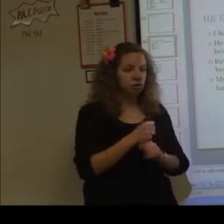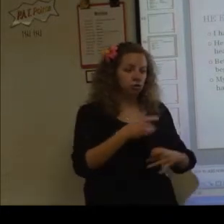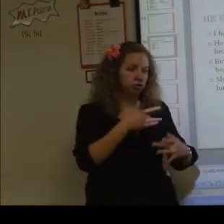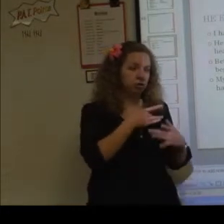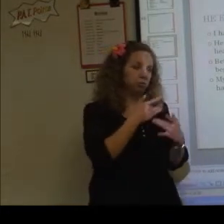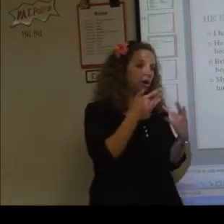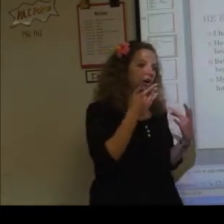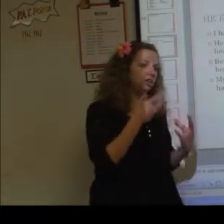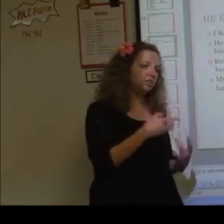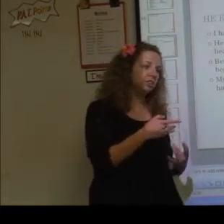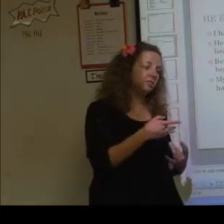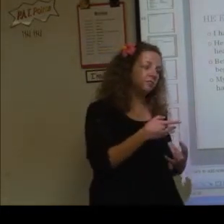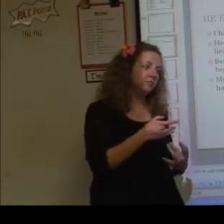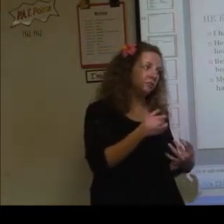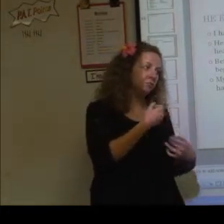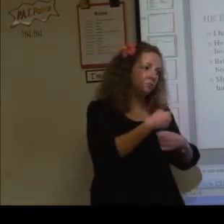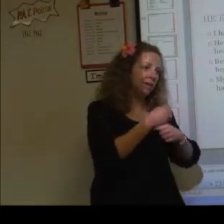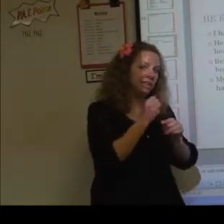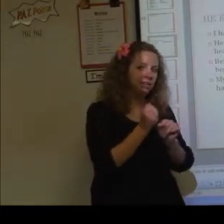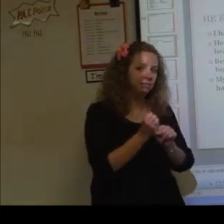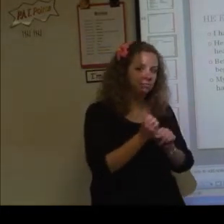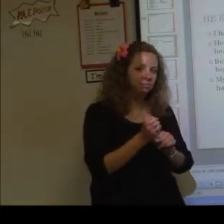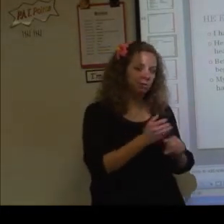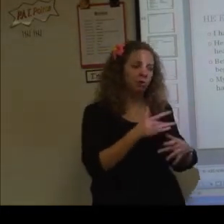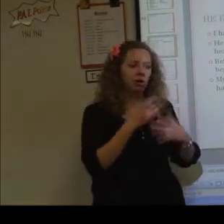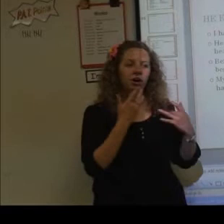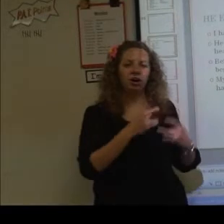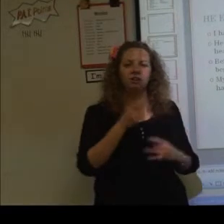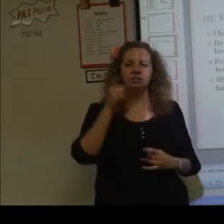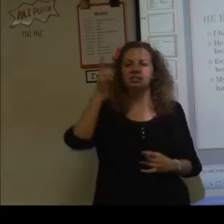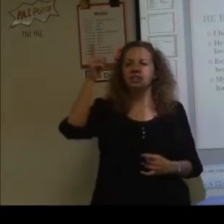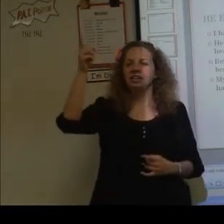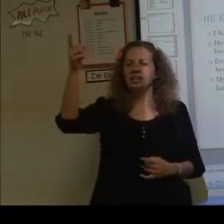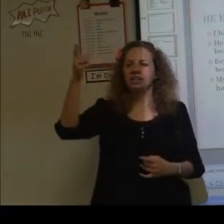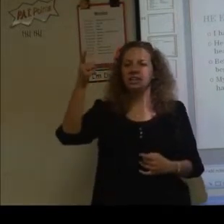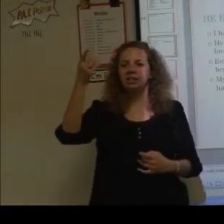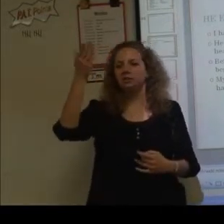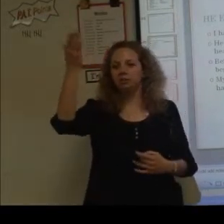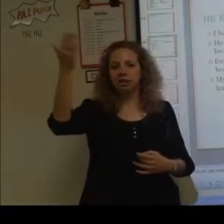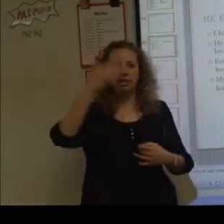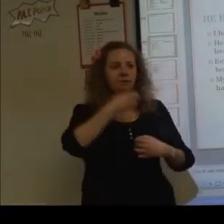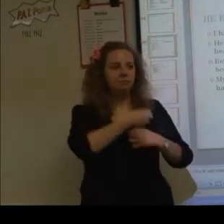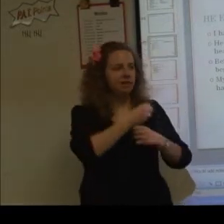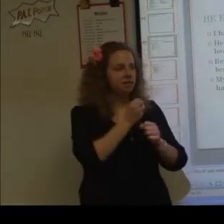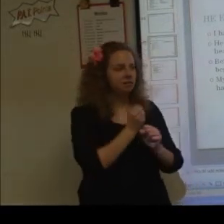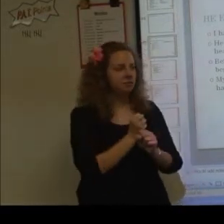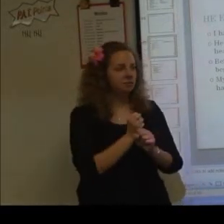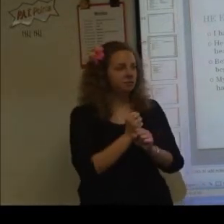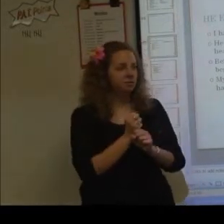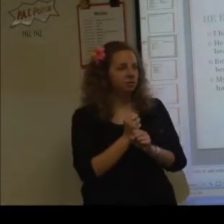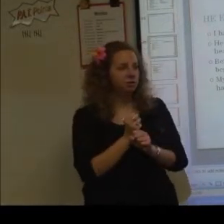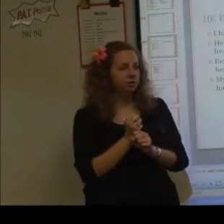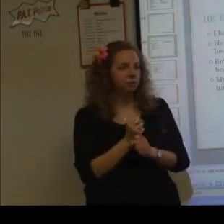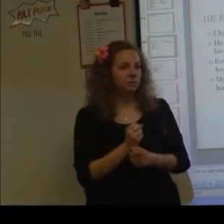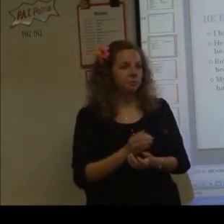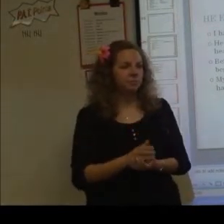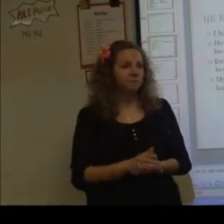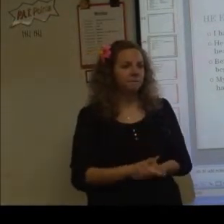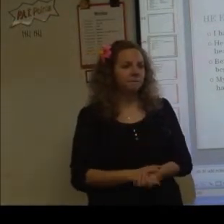would you just do heart made, or heart He, or He made? What would you do?